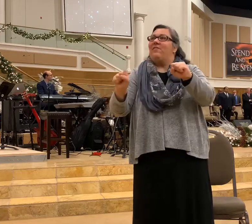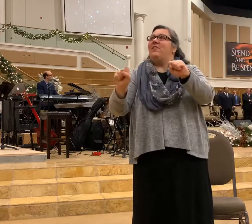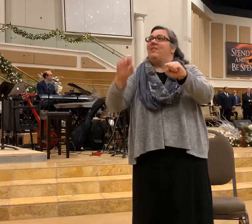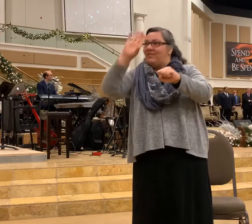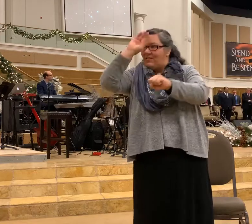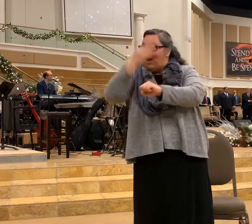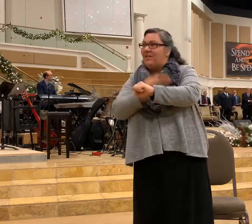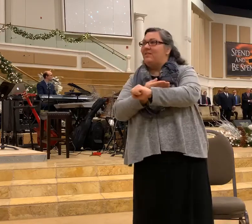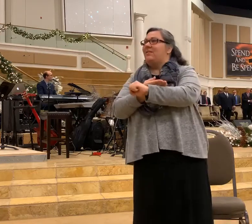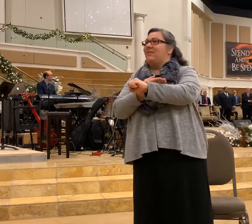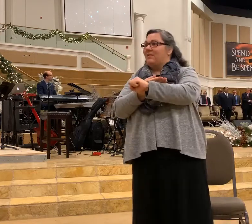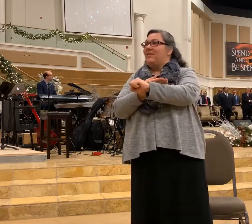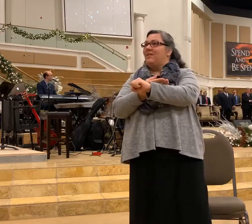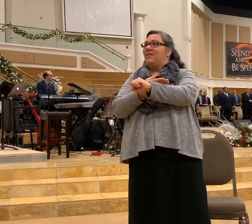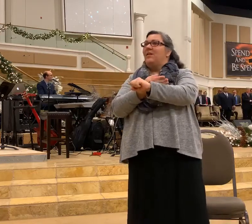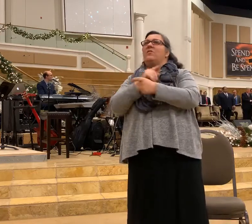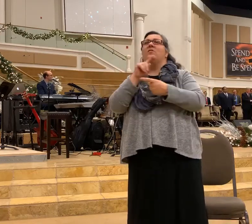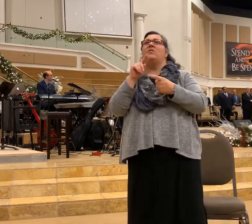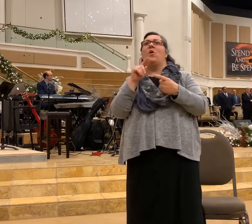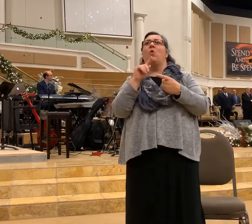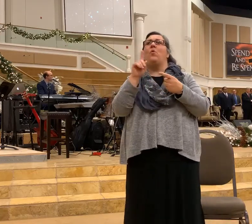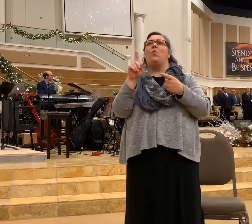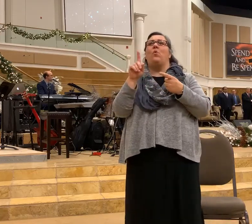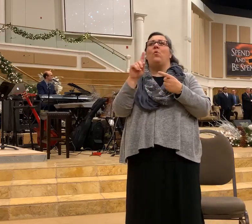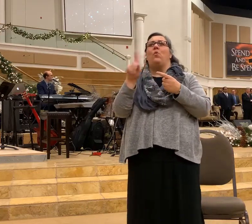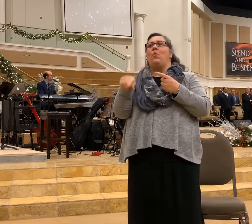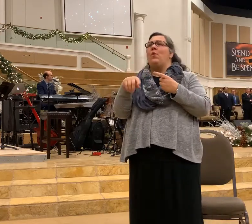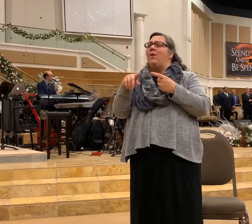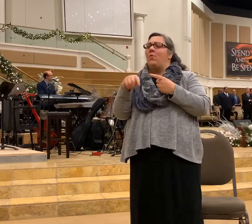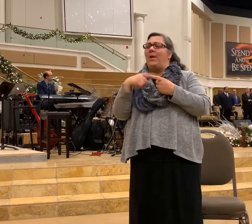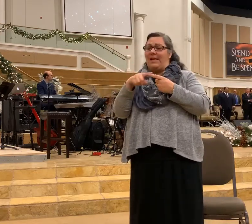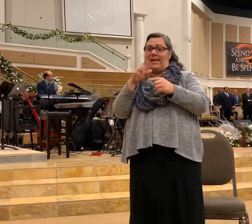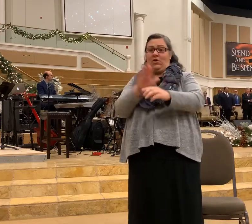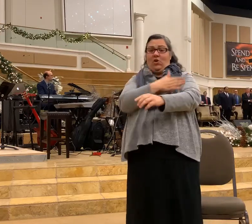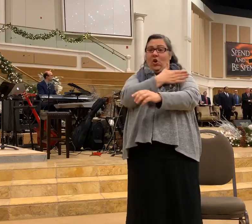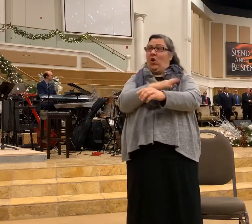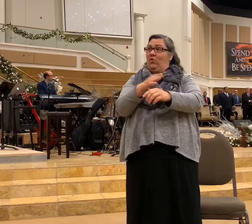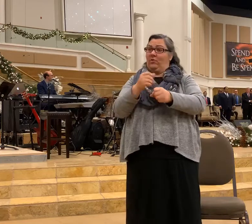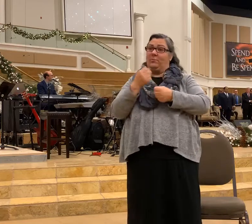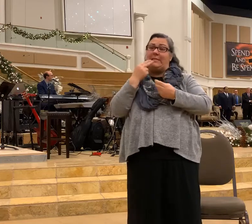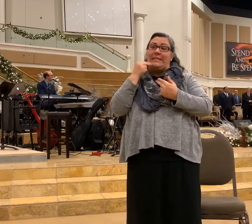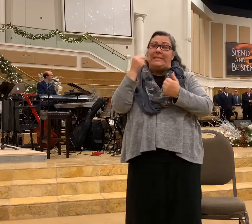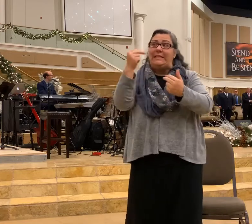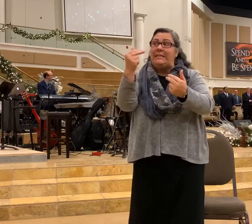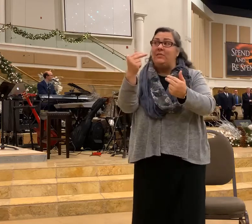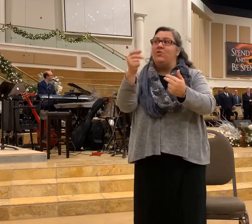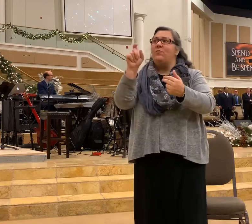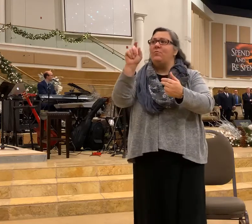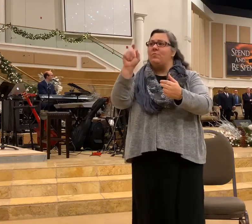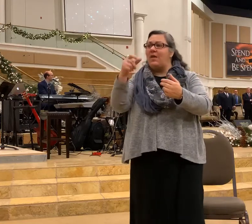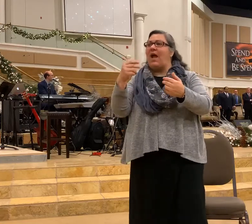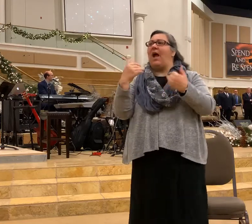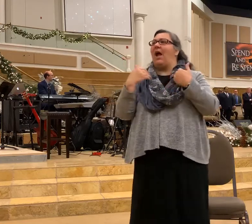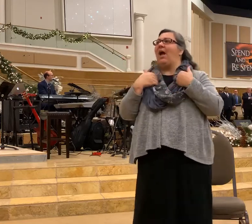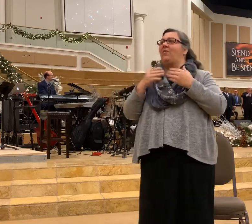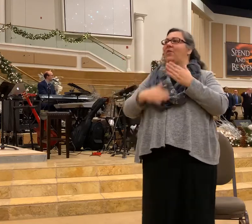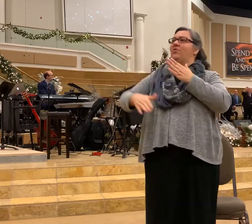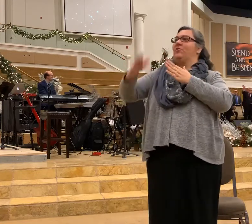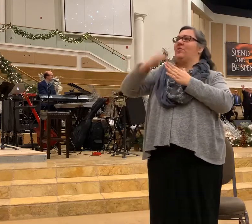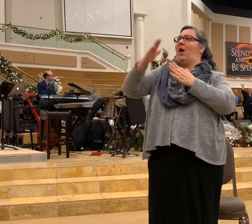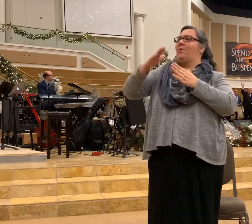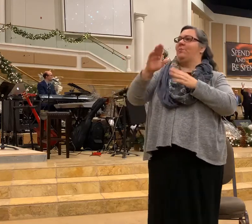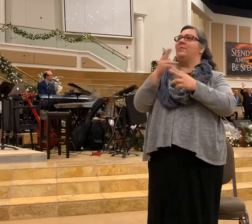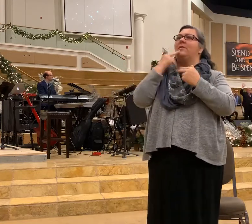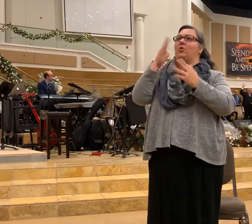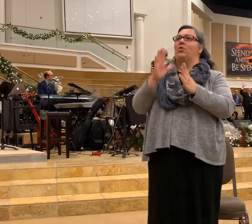wonder he said, when they sing the song, get the sons of Korah, that for mercy shouldn't be here. But they, how many feel that way? You found a place